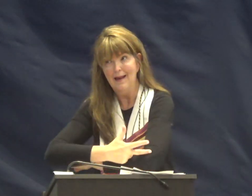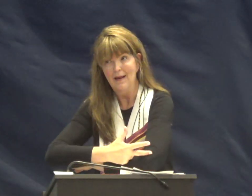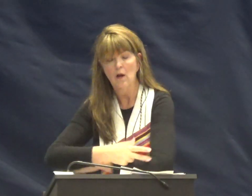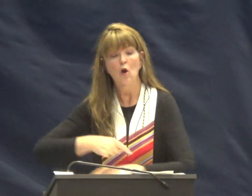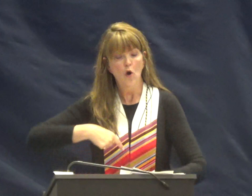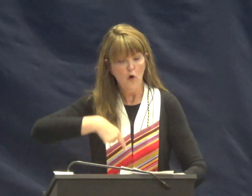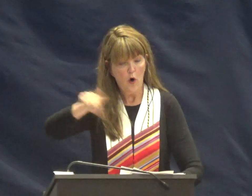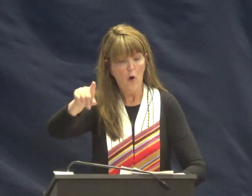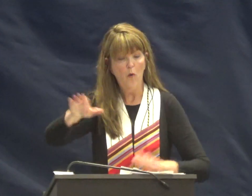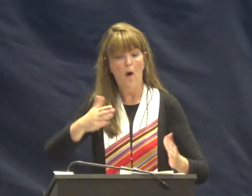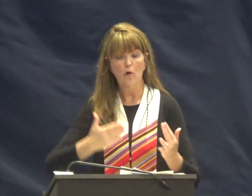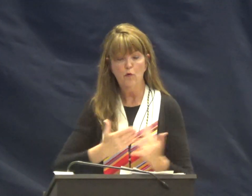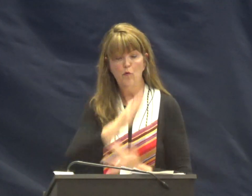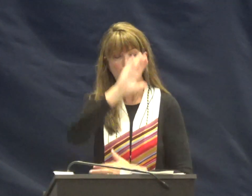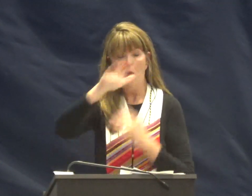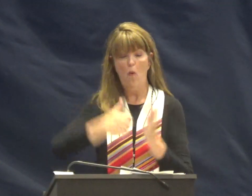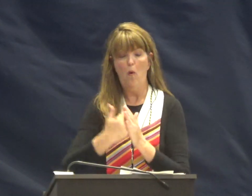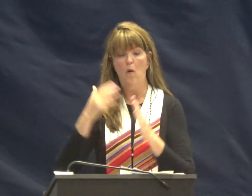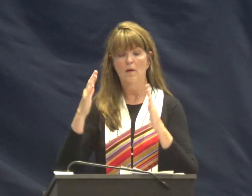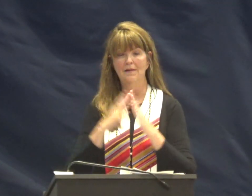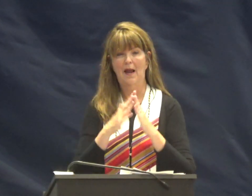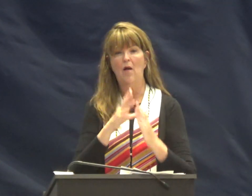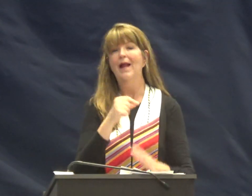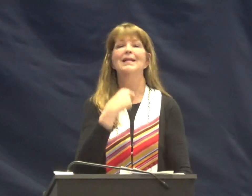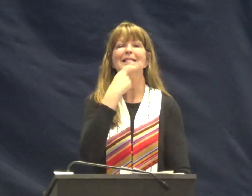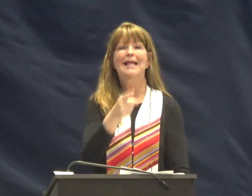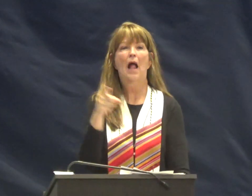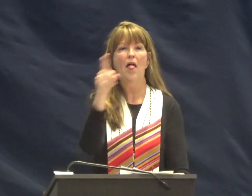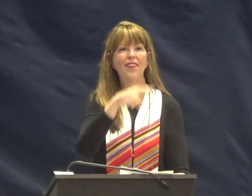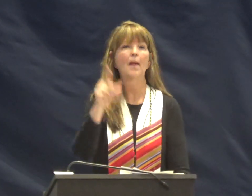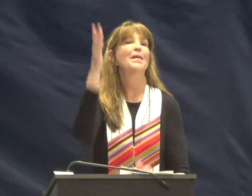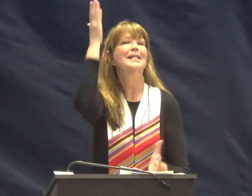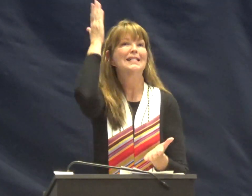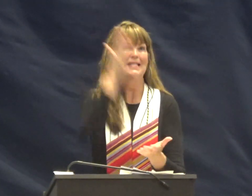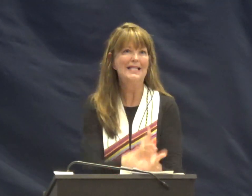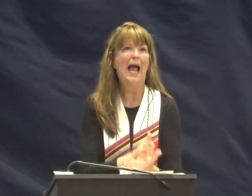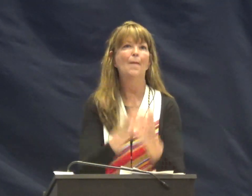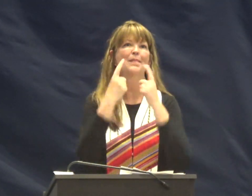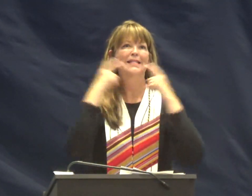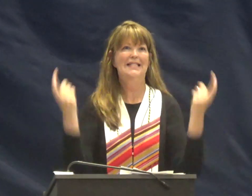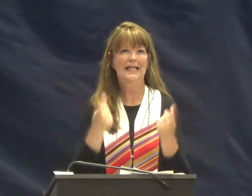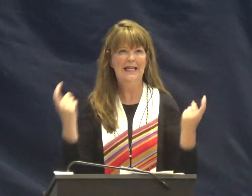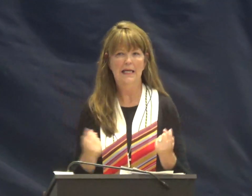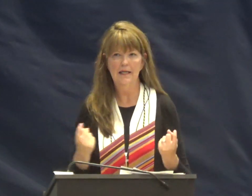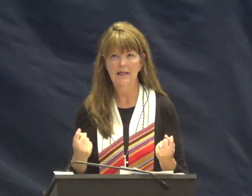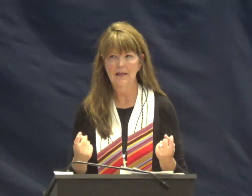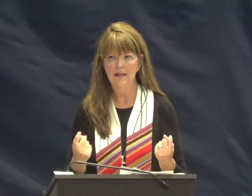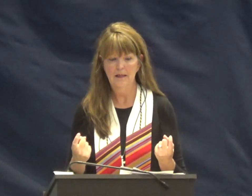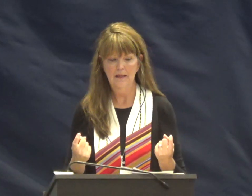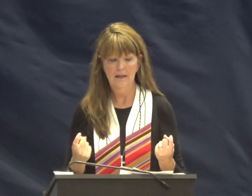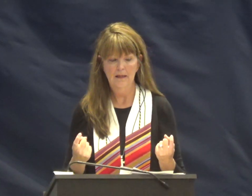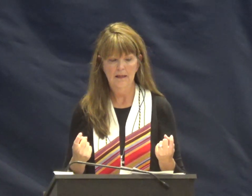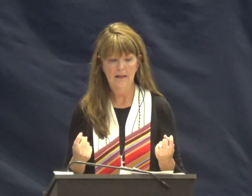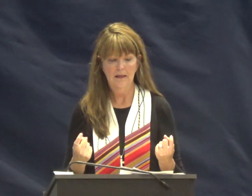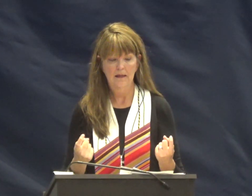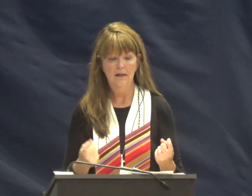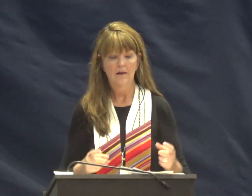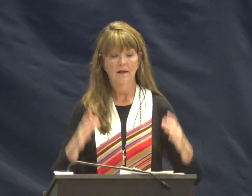He told Jonah to walk through the entire city, which would take 3 days, and to proclaim that they need